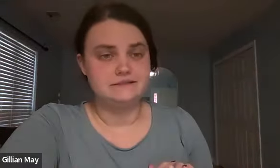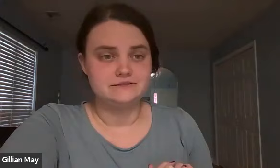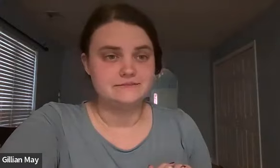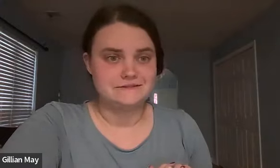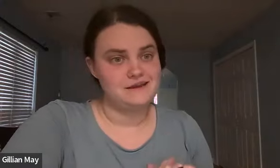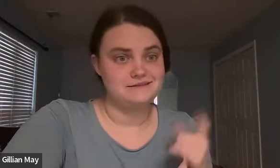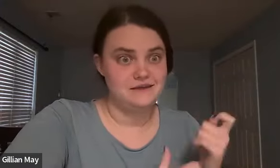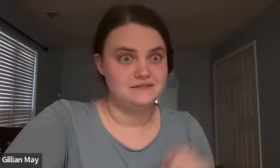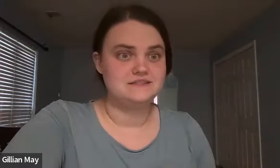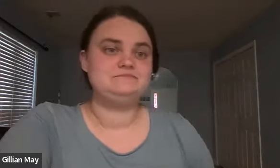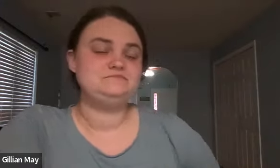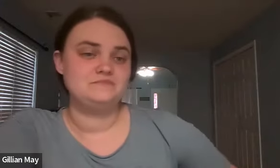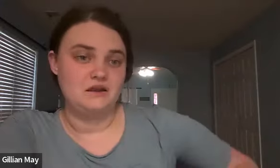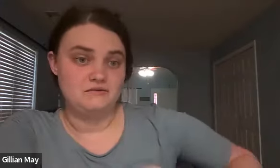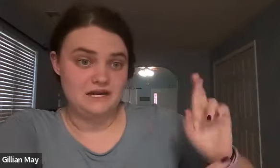also seems like you guys got this. All right, ready?